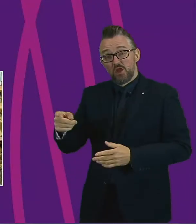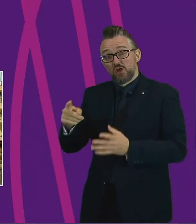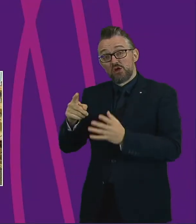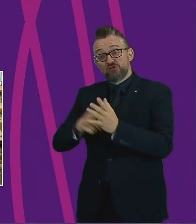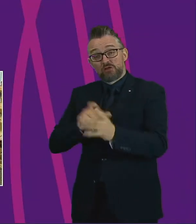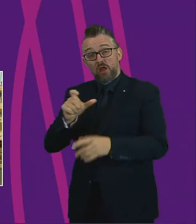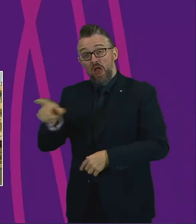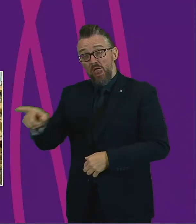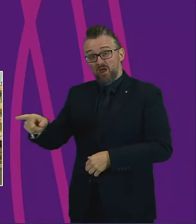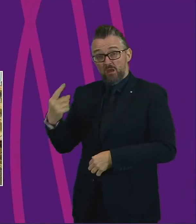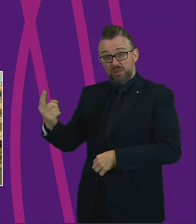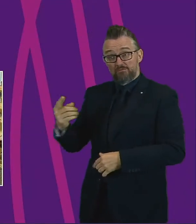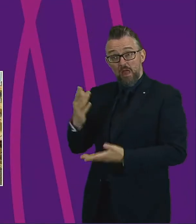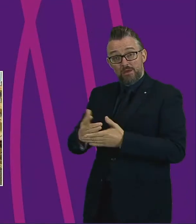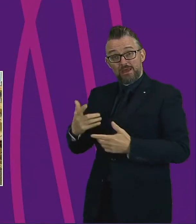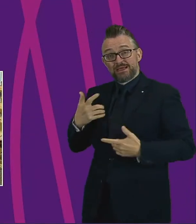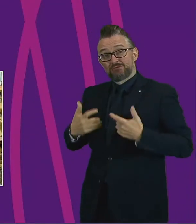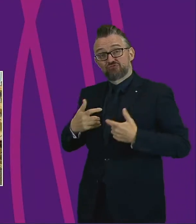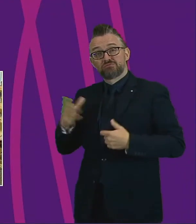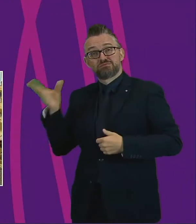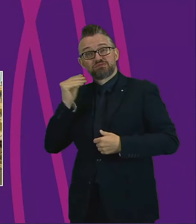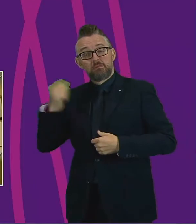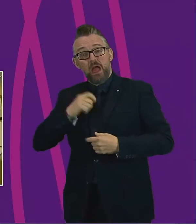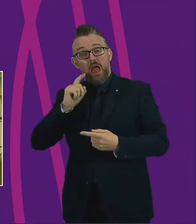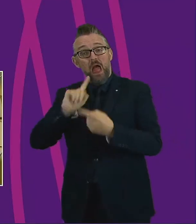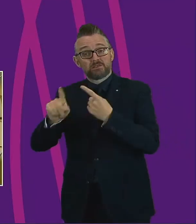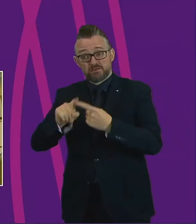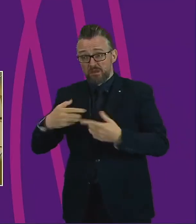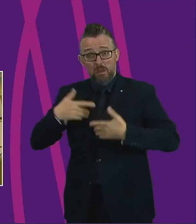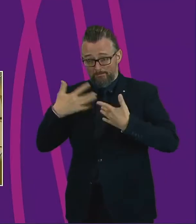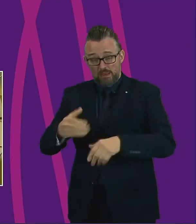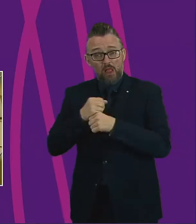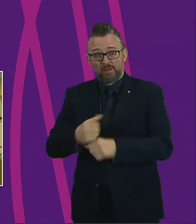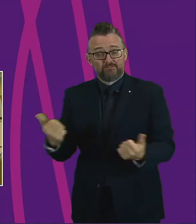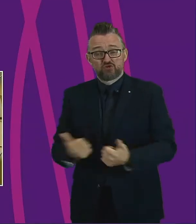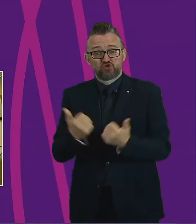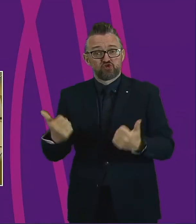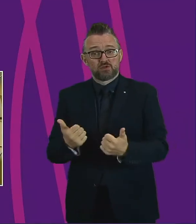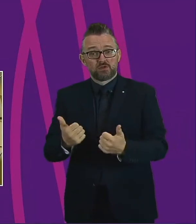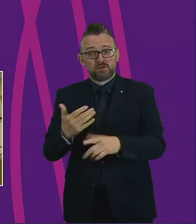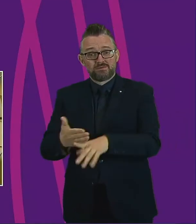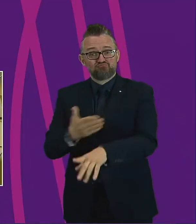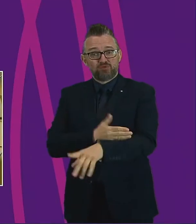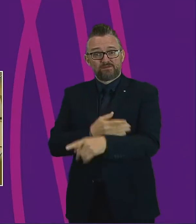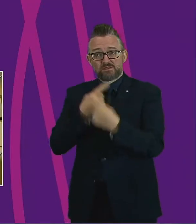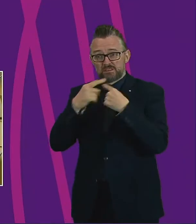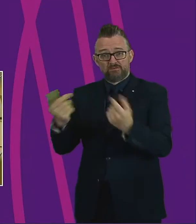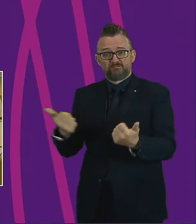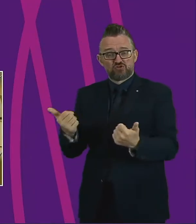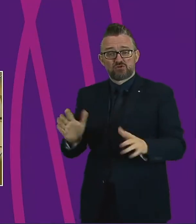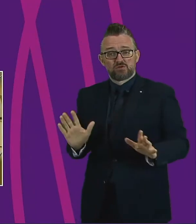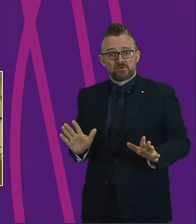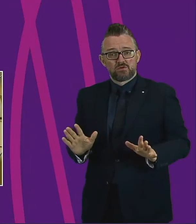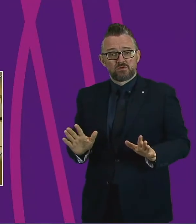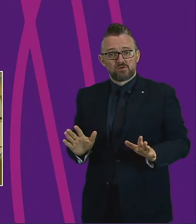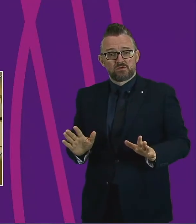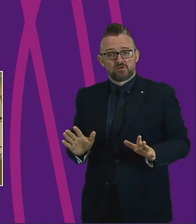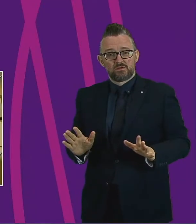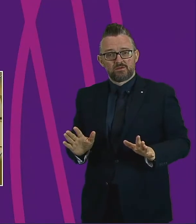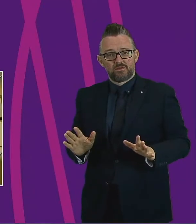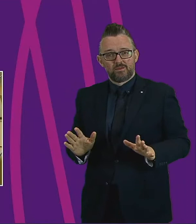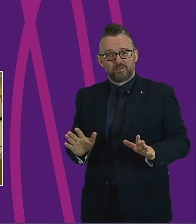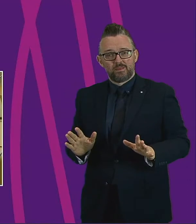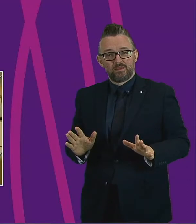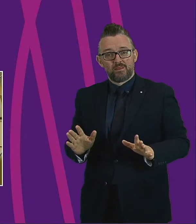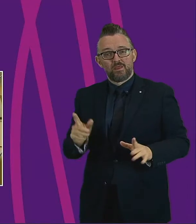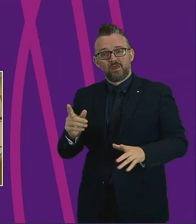remotely interested in my answers or the substance, he would have heard me give that commitment in my previous answer. I don't put a